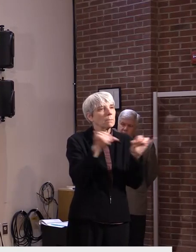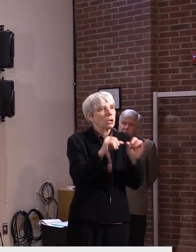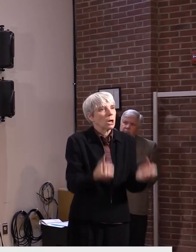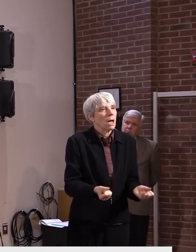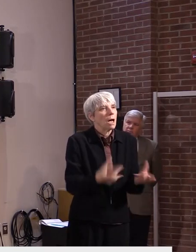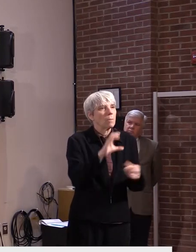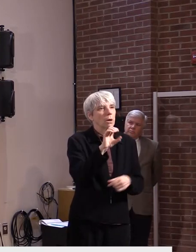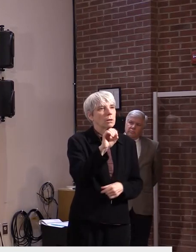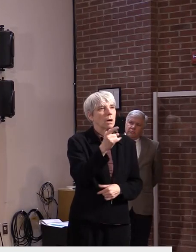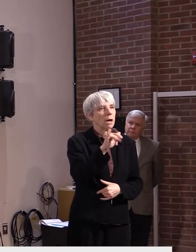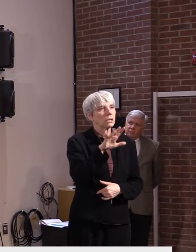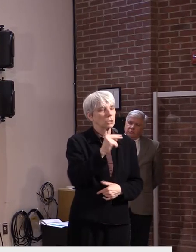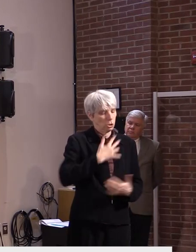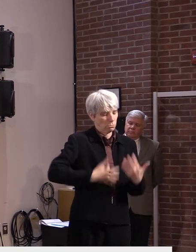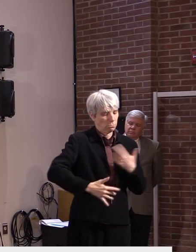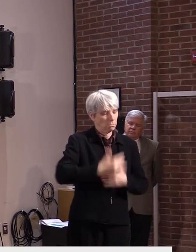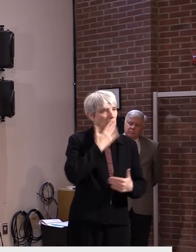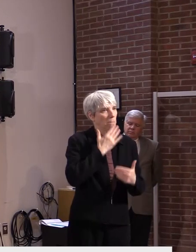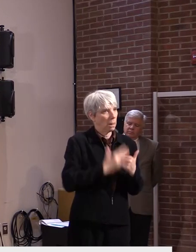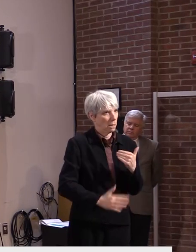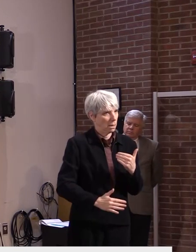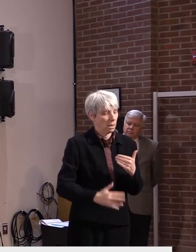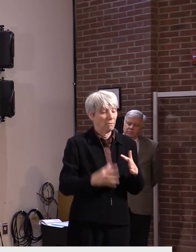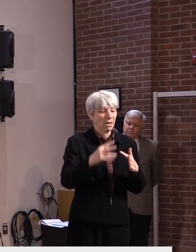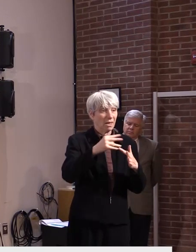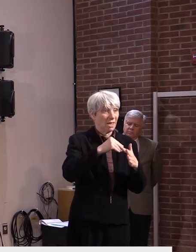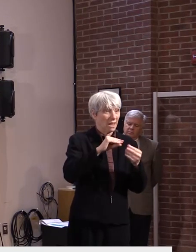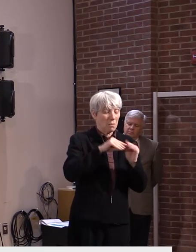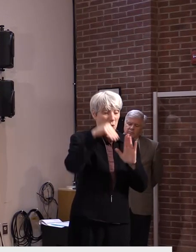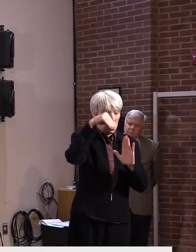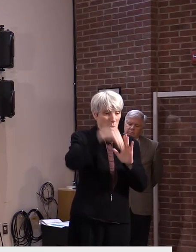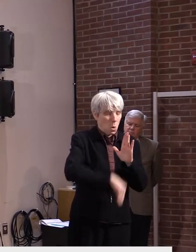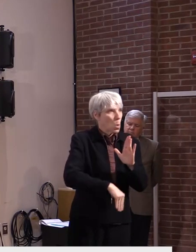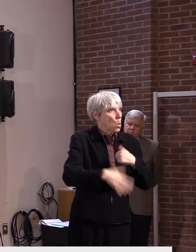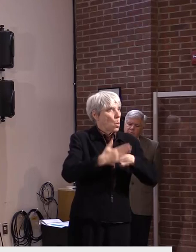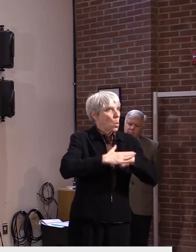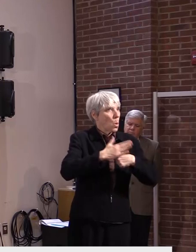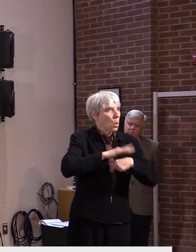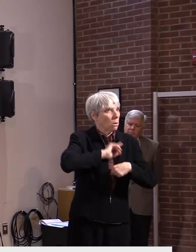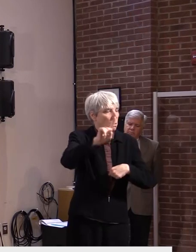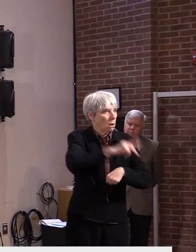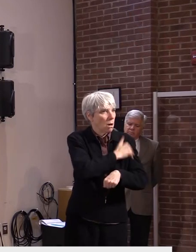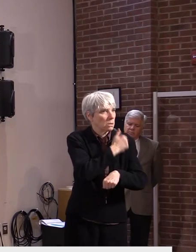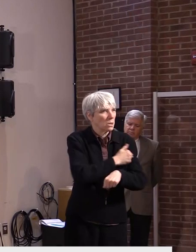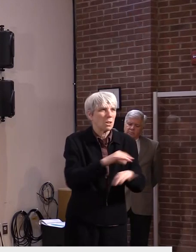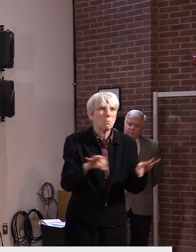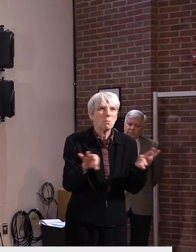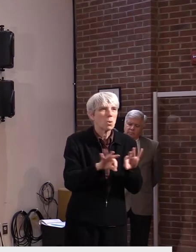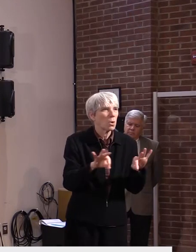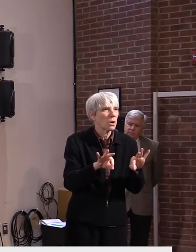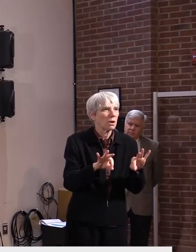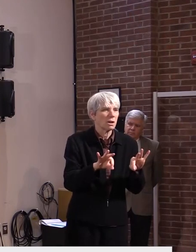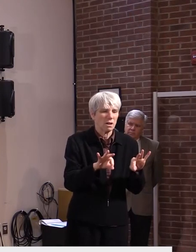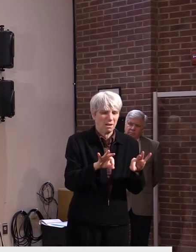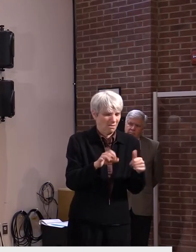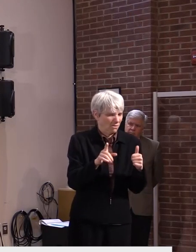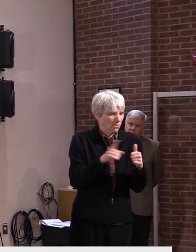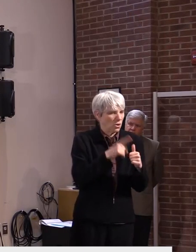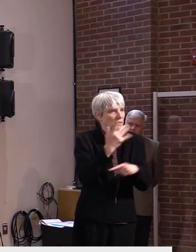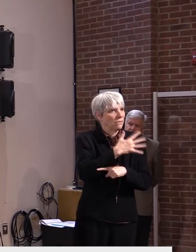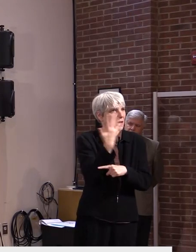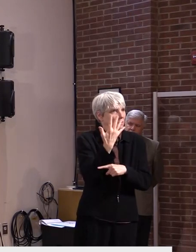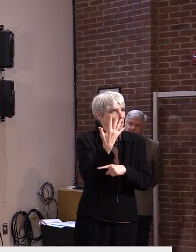or if your illness is getting worse. It's especially important to identify this in the first 5 days of